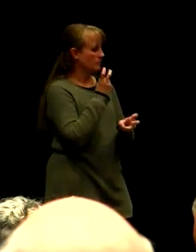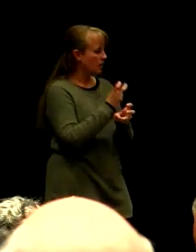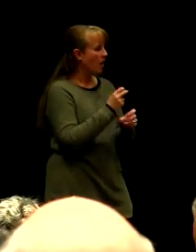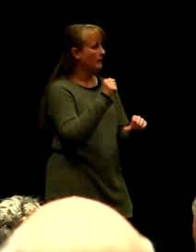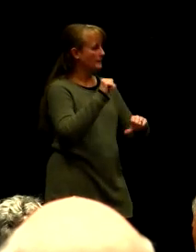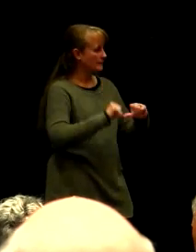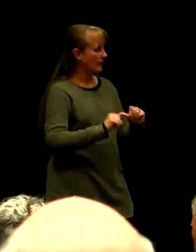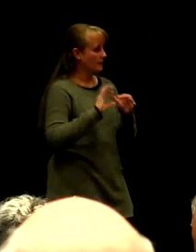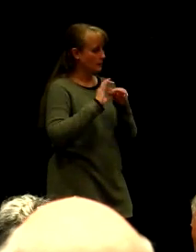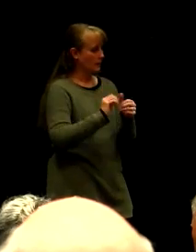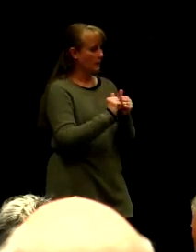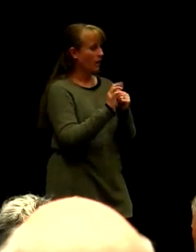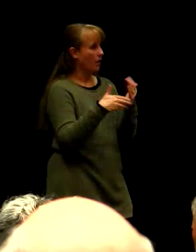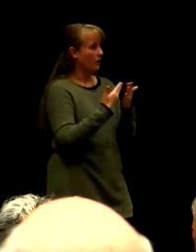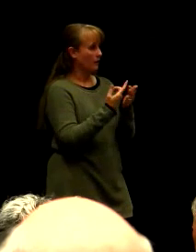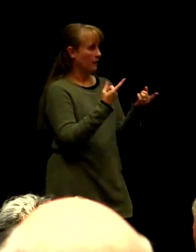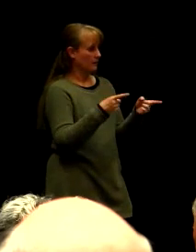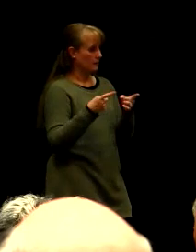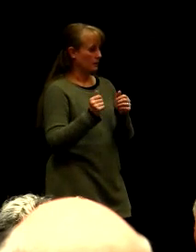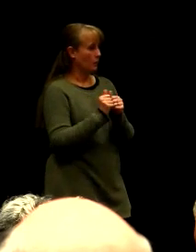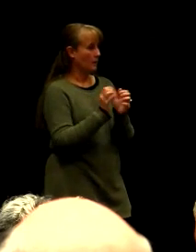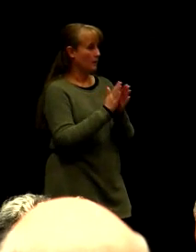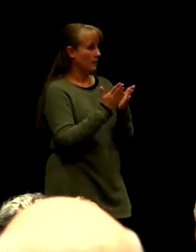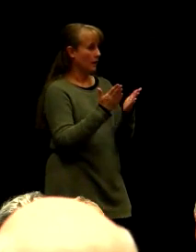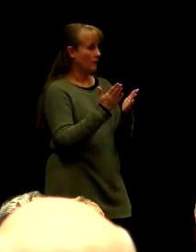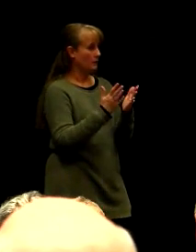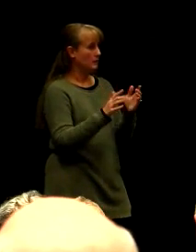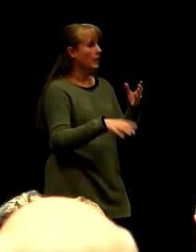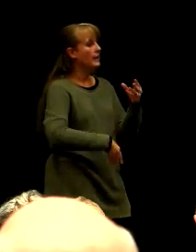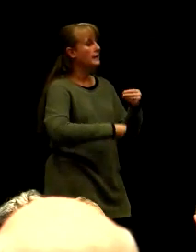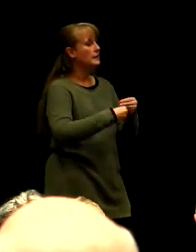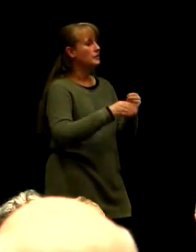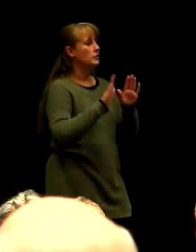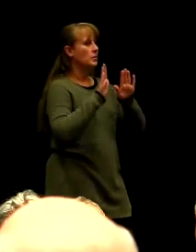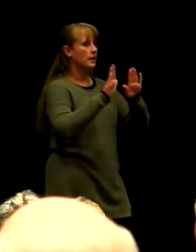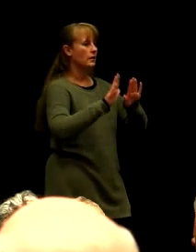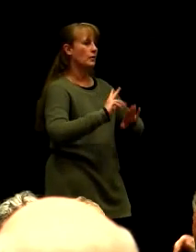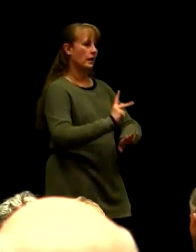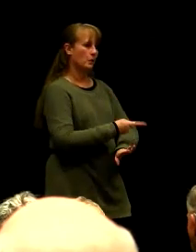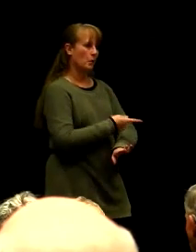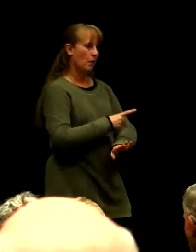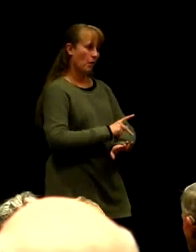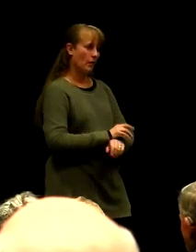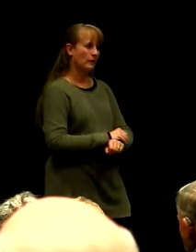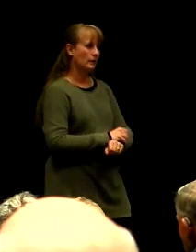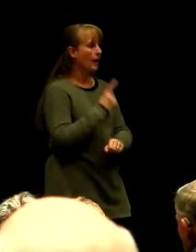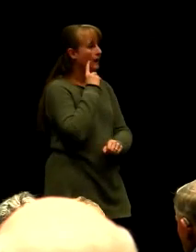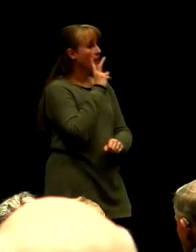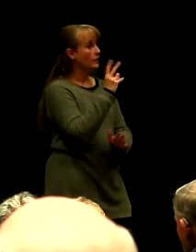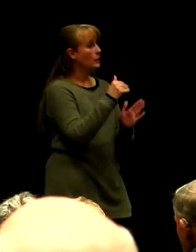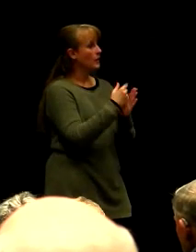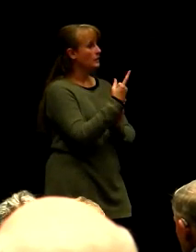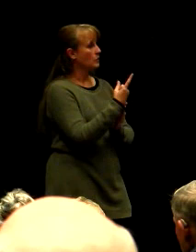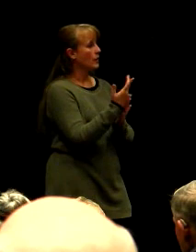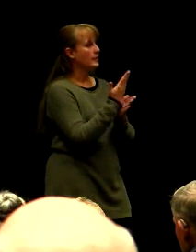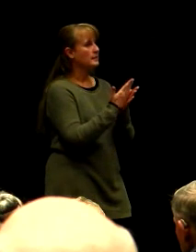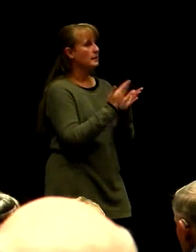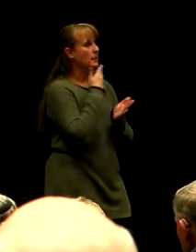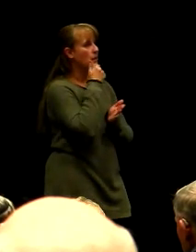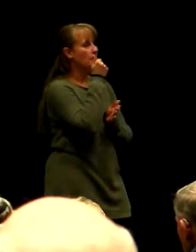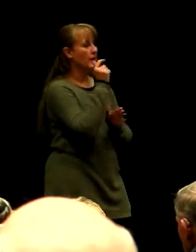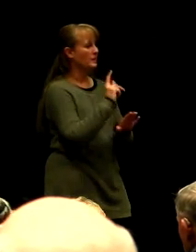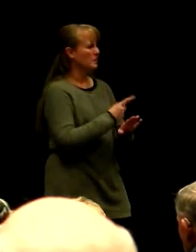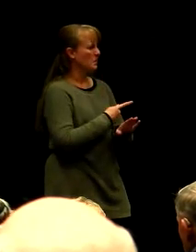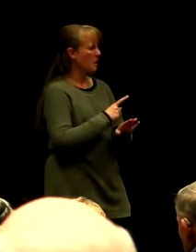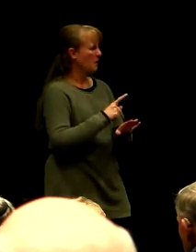the phenomena in his novels. And in addition to being an incredible poet, I think that 2001 is some of the greatest